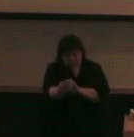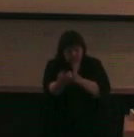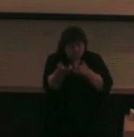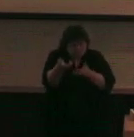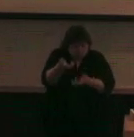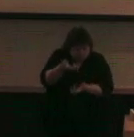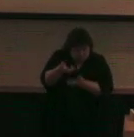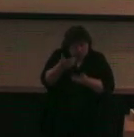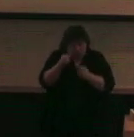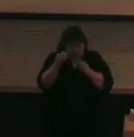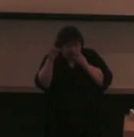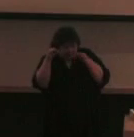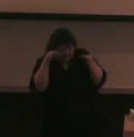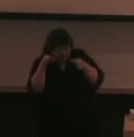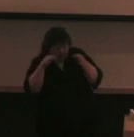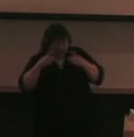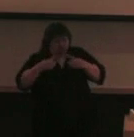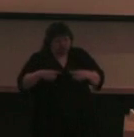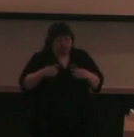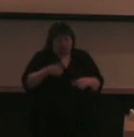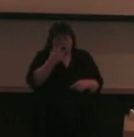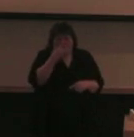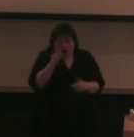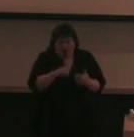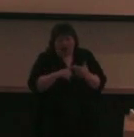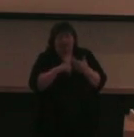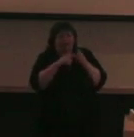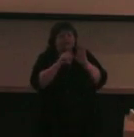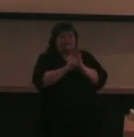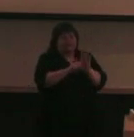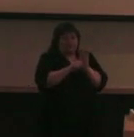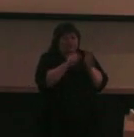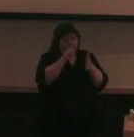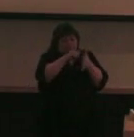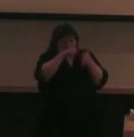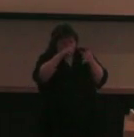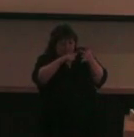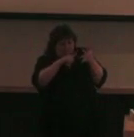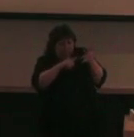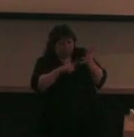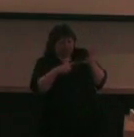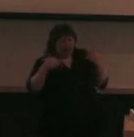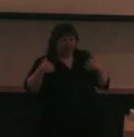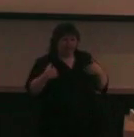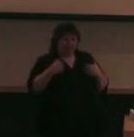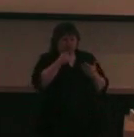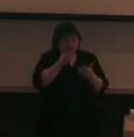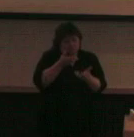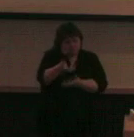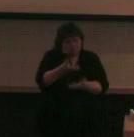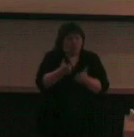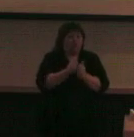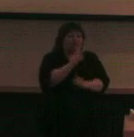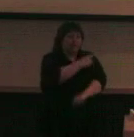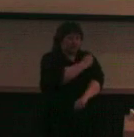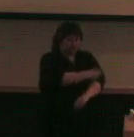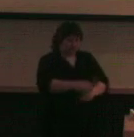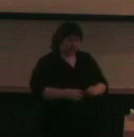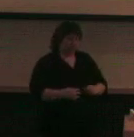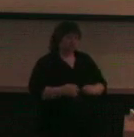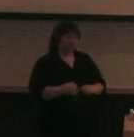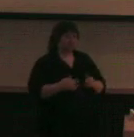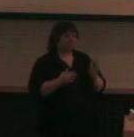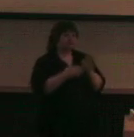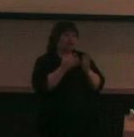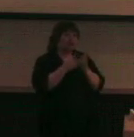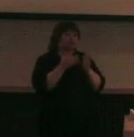patient and try to explain what all of these different symptoms of depression are and work with the patient. So sometimes it's